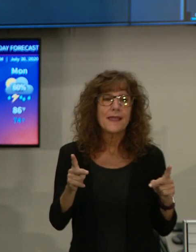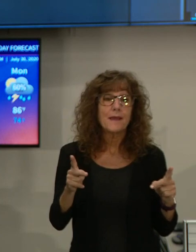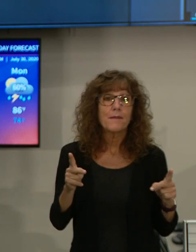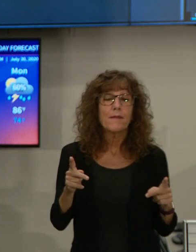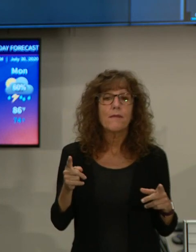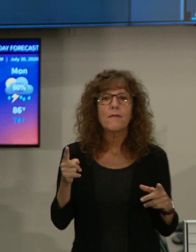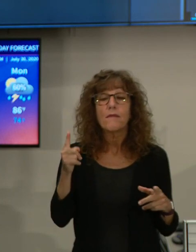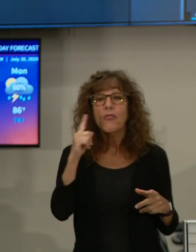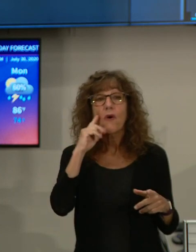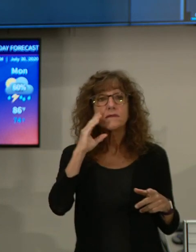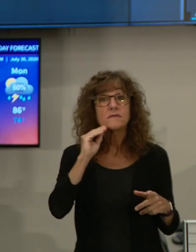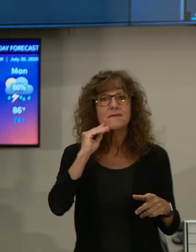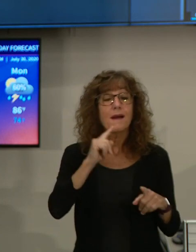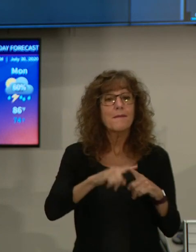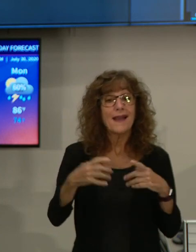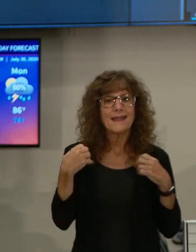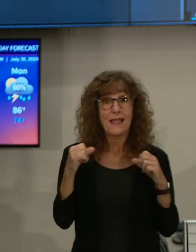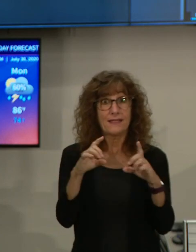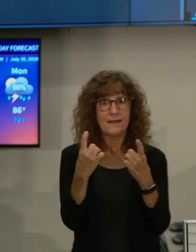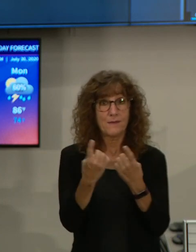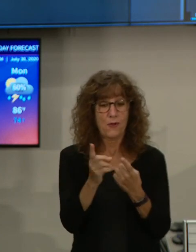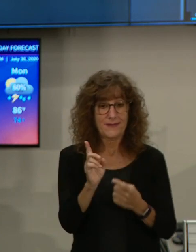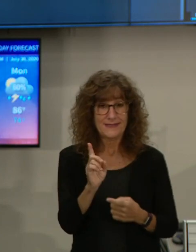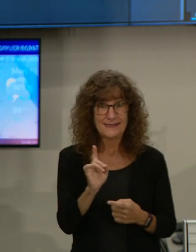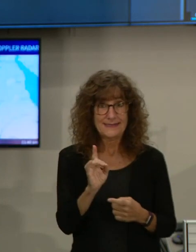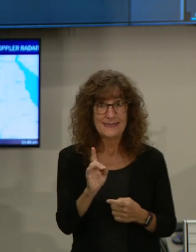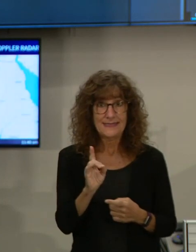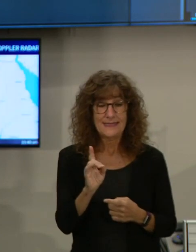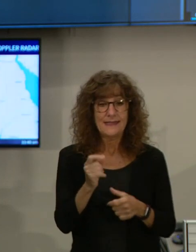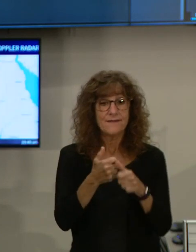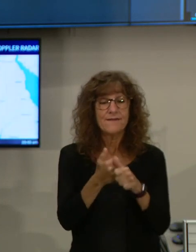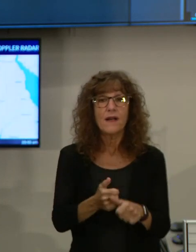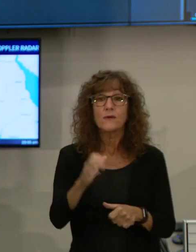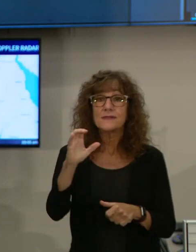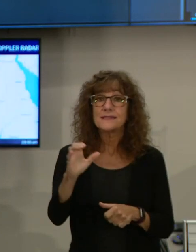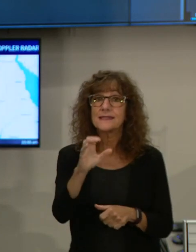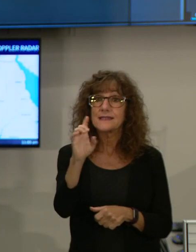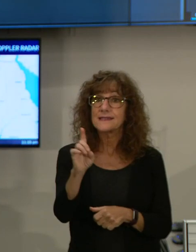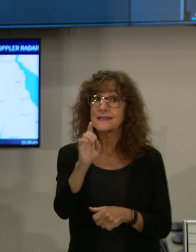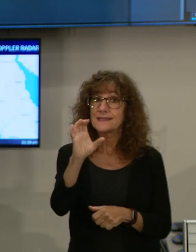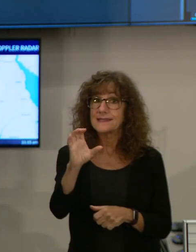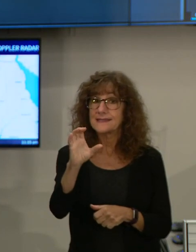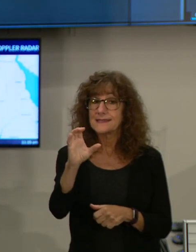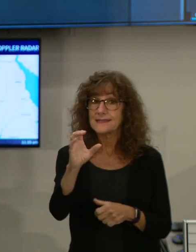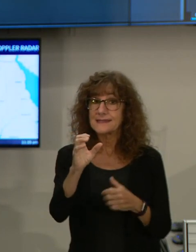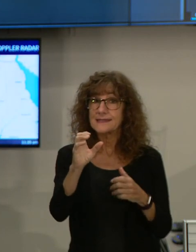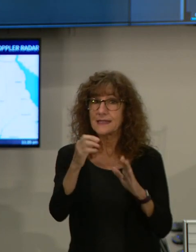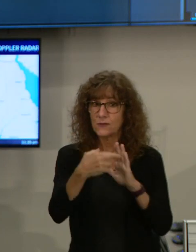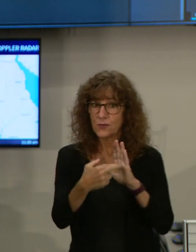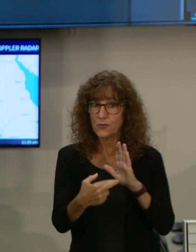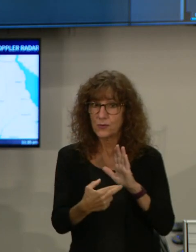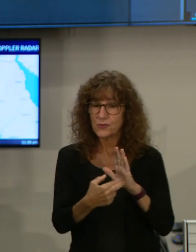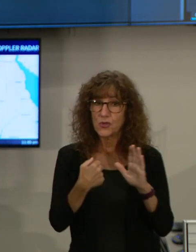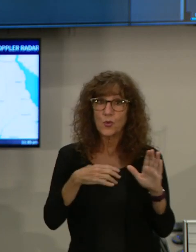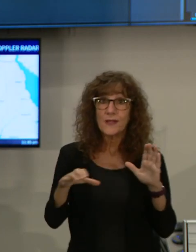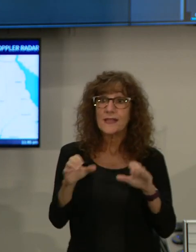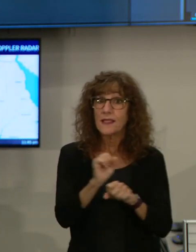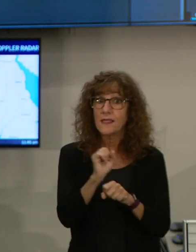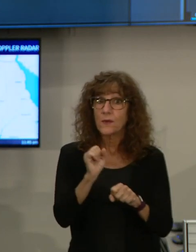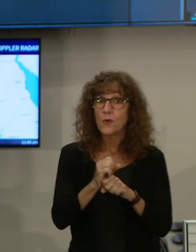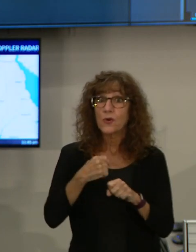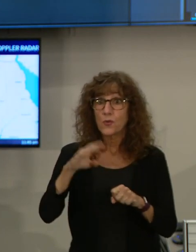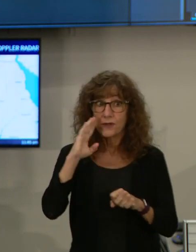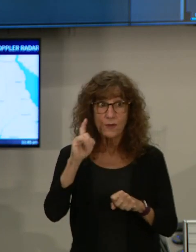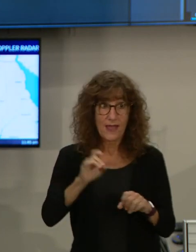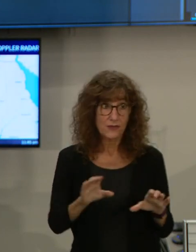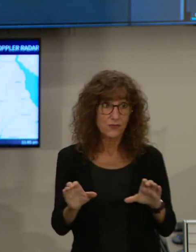they experienced, but what the health department did was follow the CDC guidelines, and we did the work that we knew we